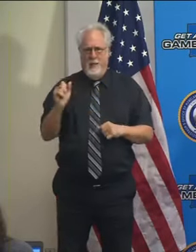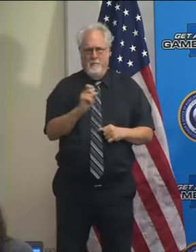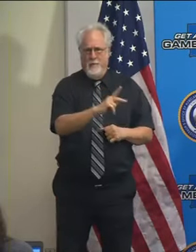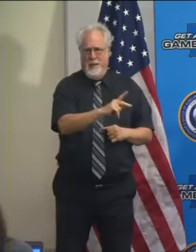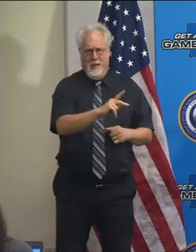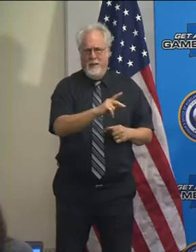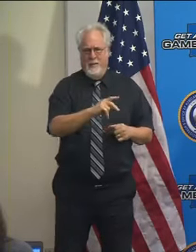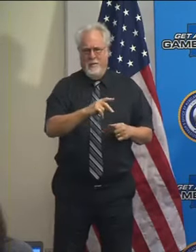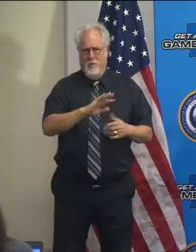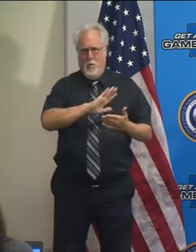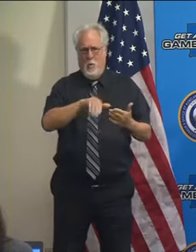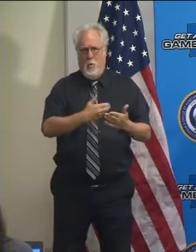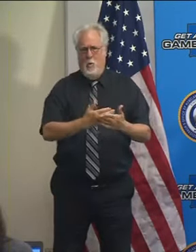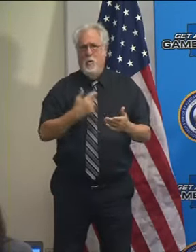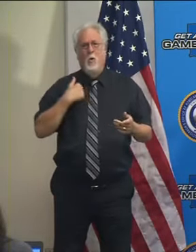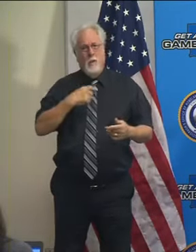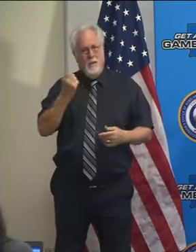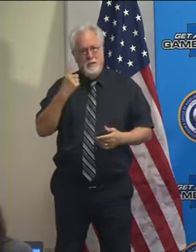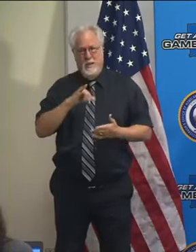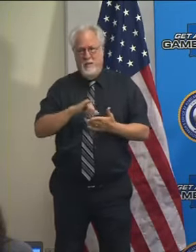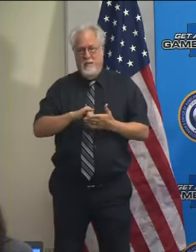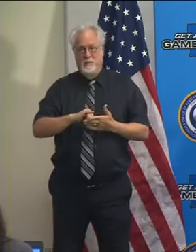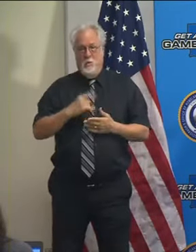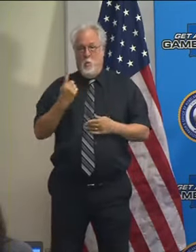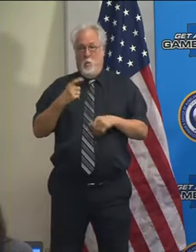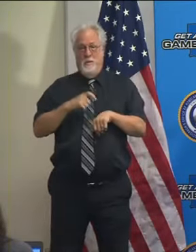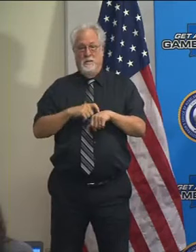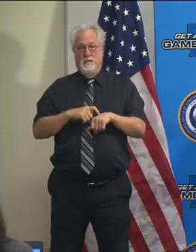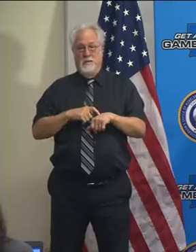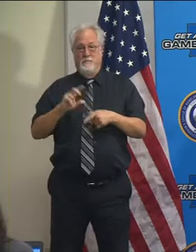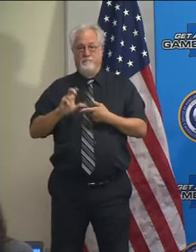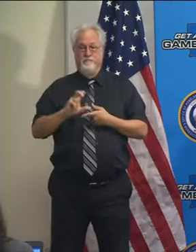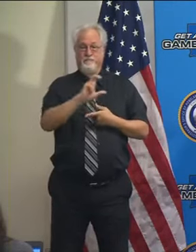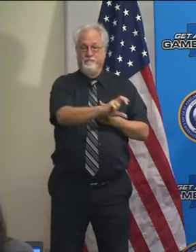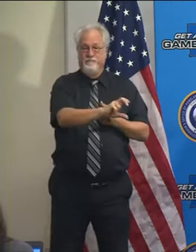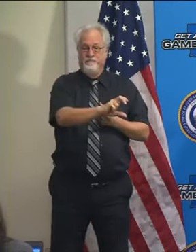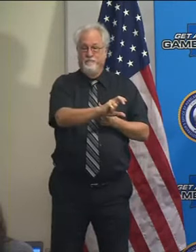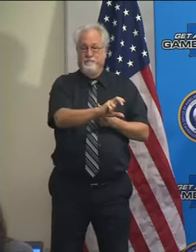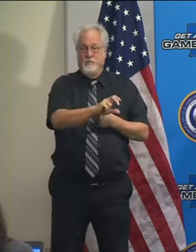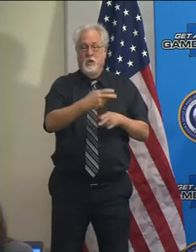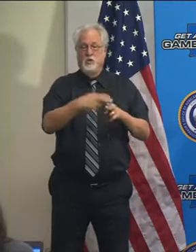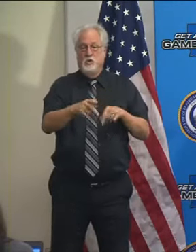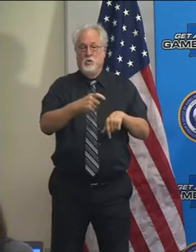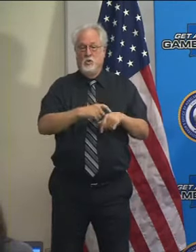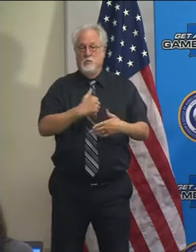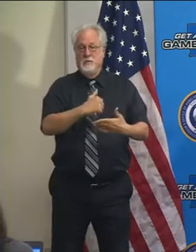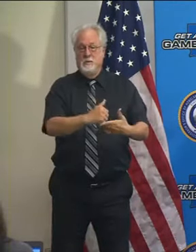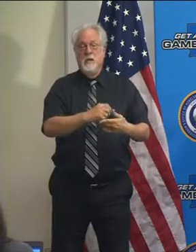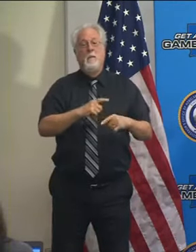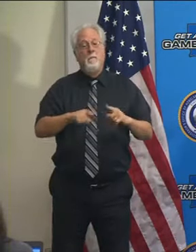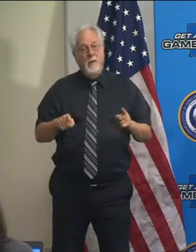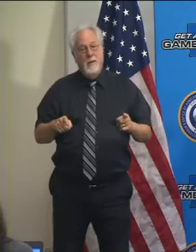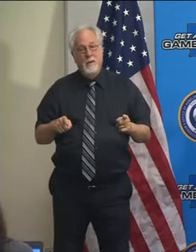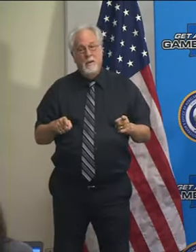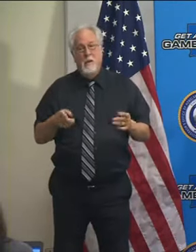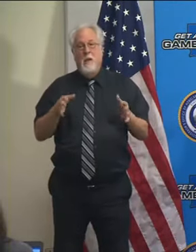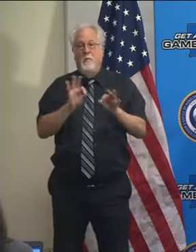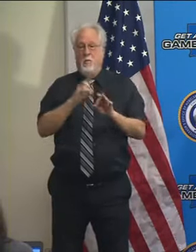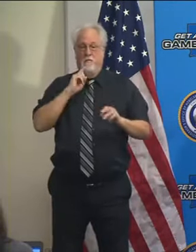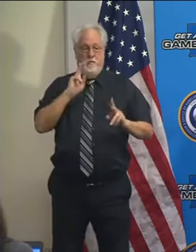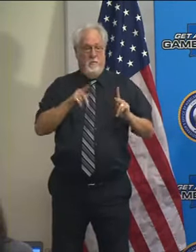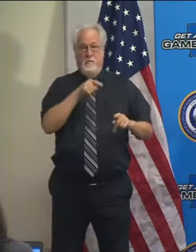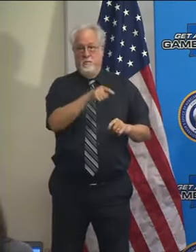they need to be. And we understand that this is just a one-time, upfront, short-term assistance, but it would be important for